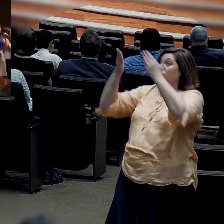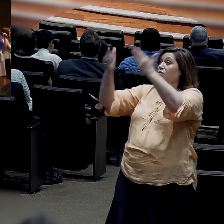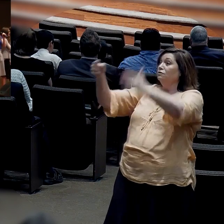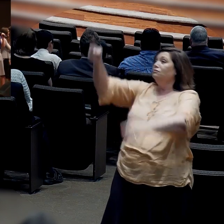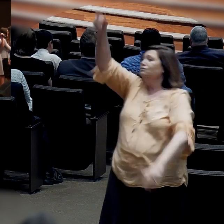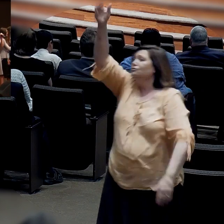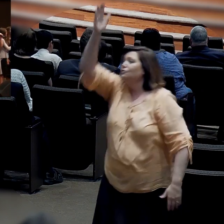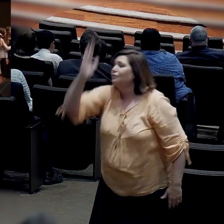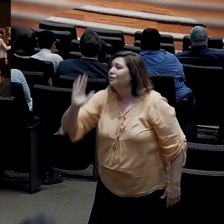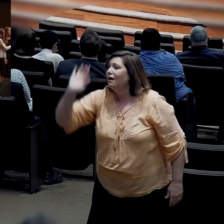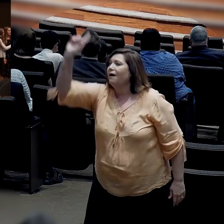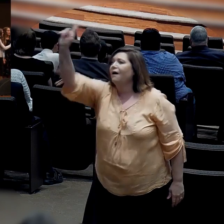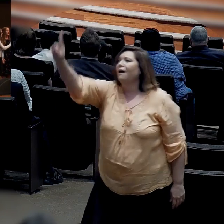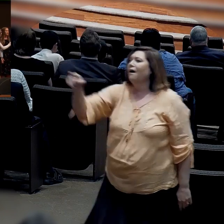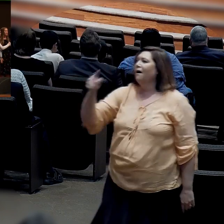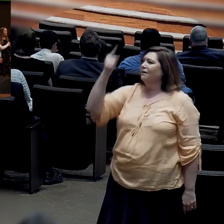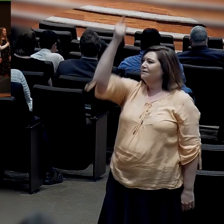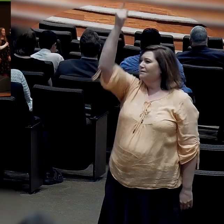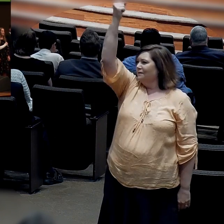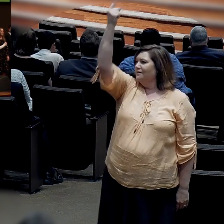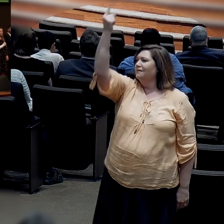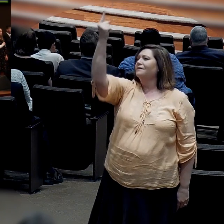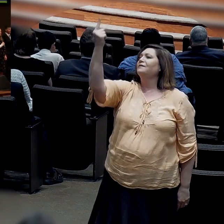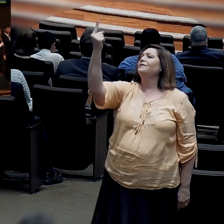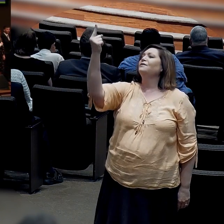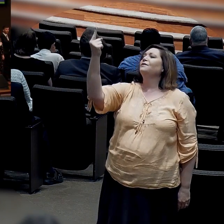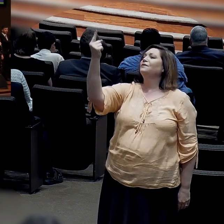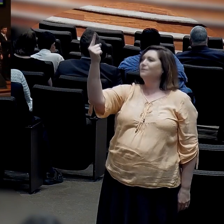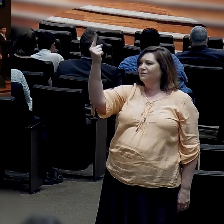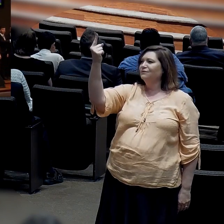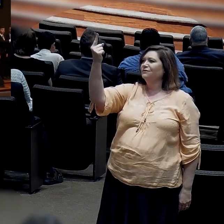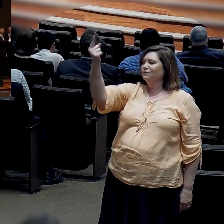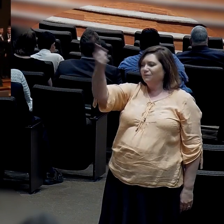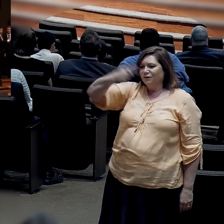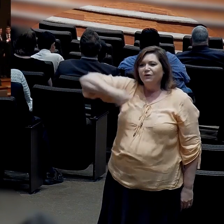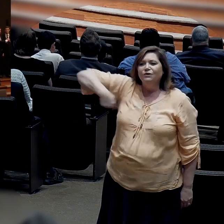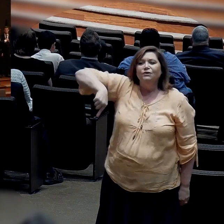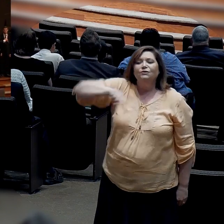shout your name, O Lord.